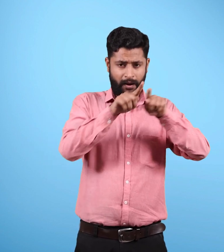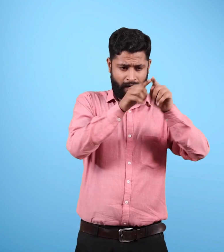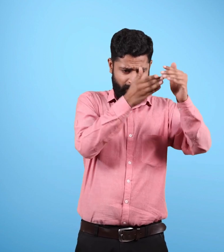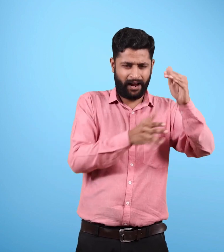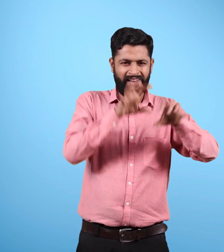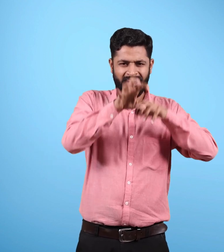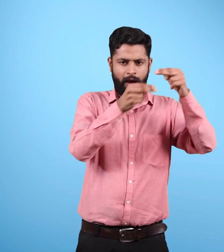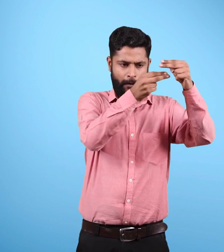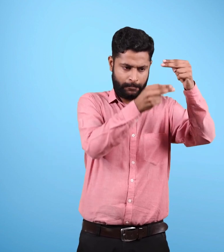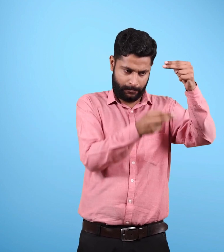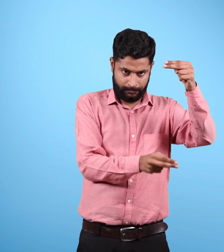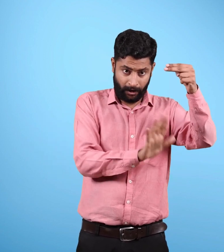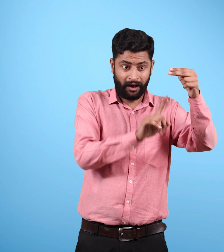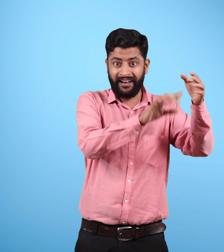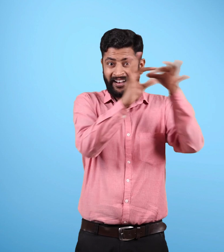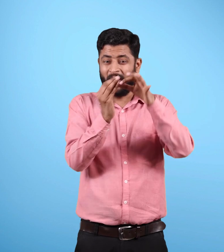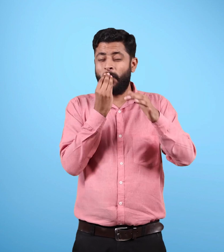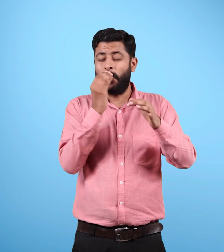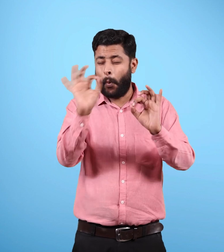Rat eats blank.